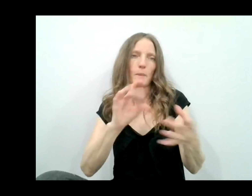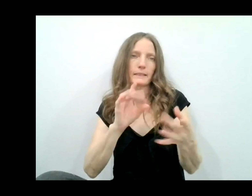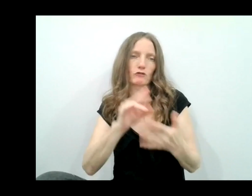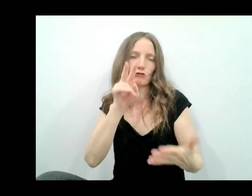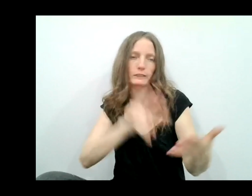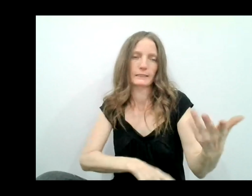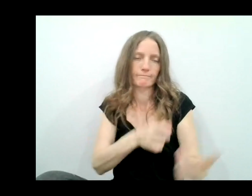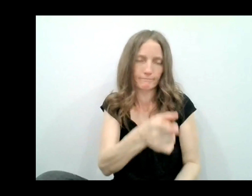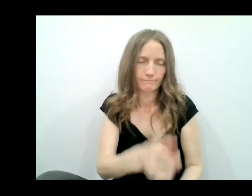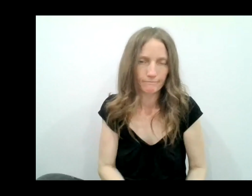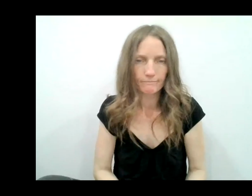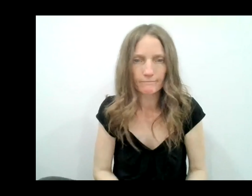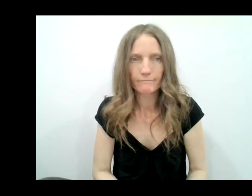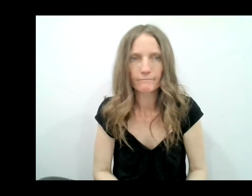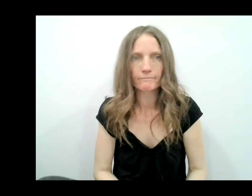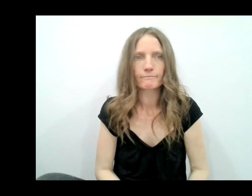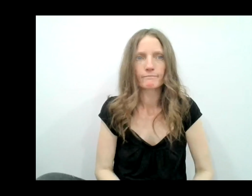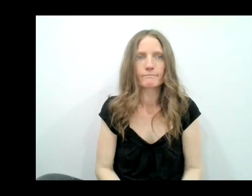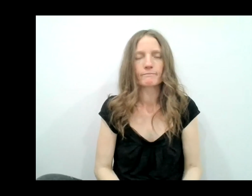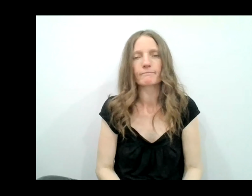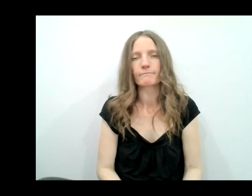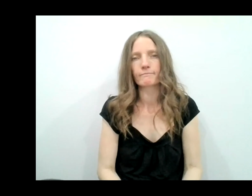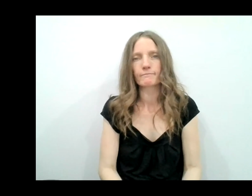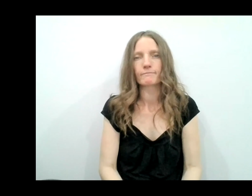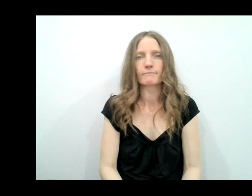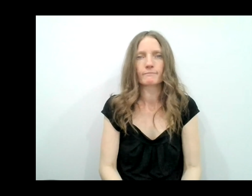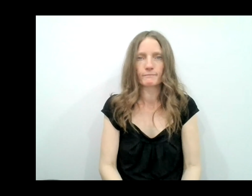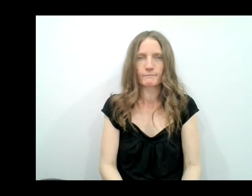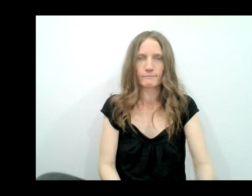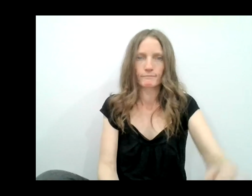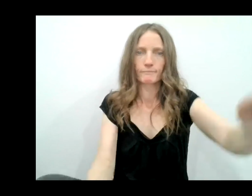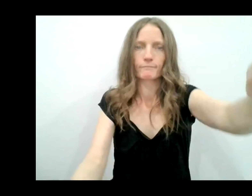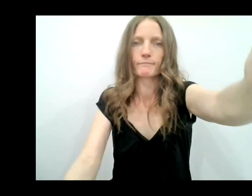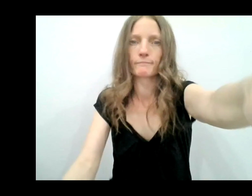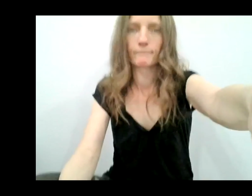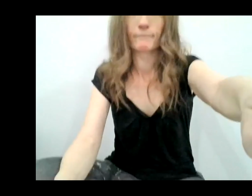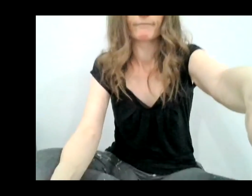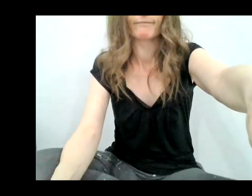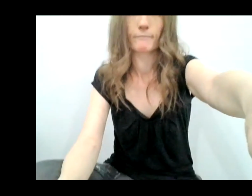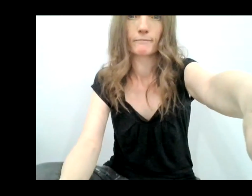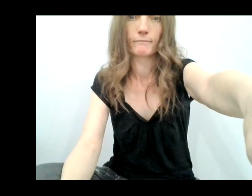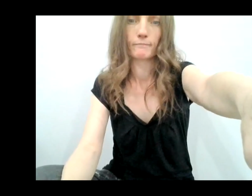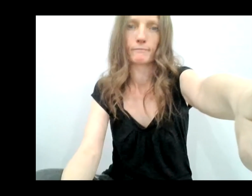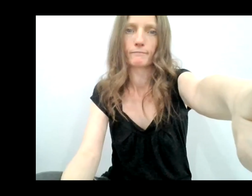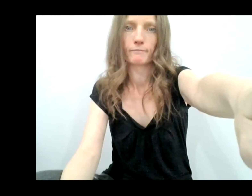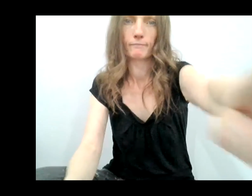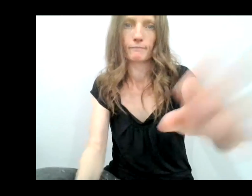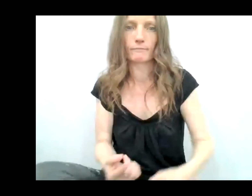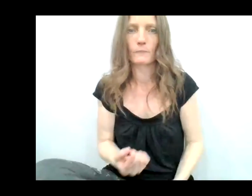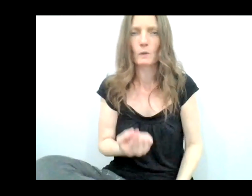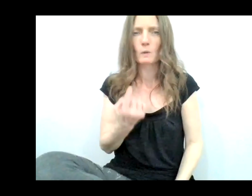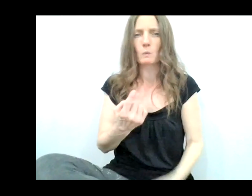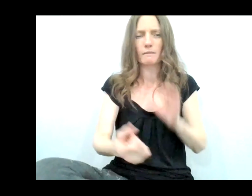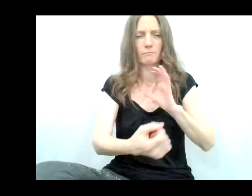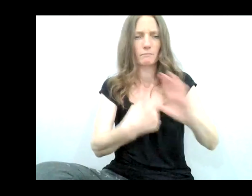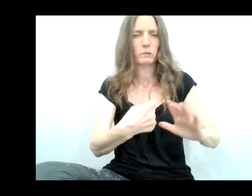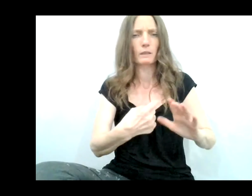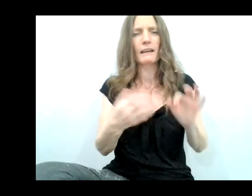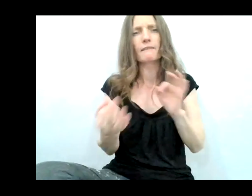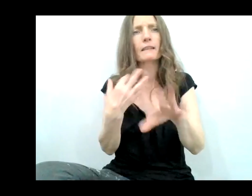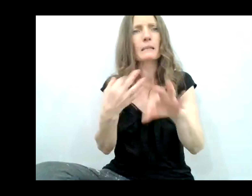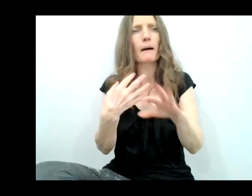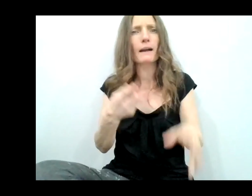Sorry, just going back to the chat here for a second. One person said the feedback has not been updated to Benji yet. Are